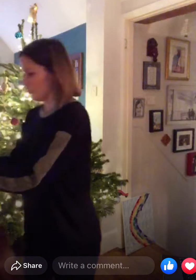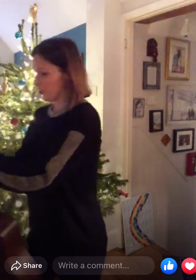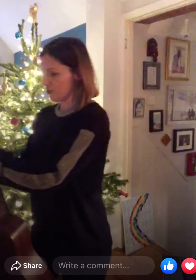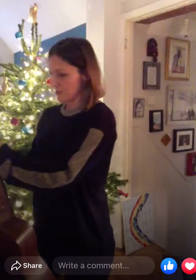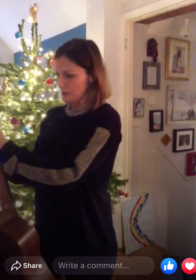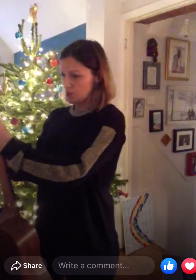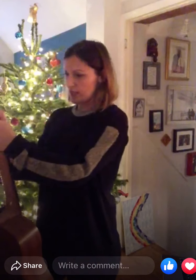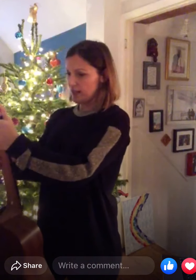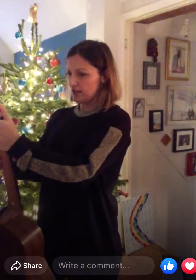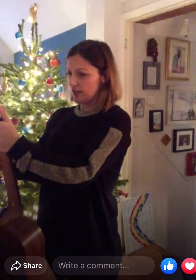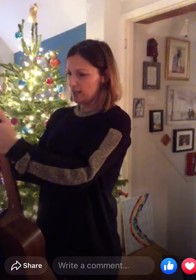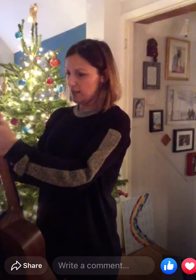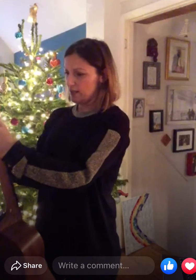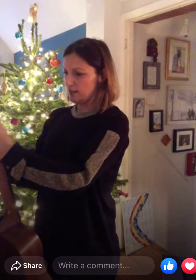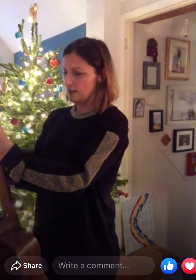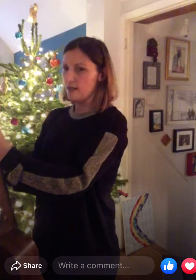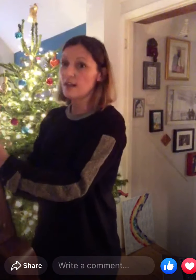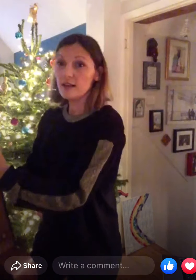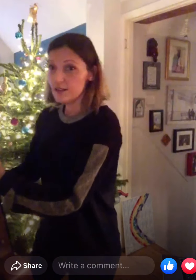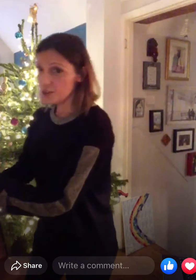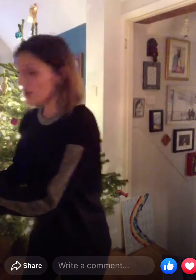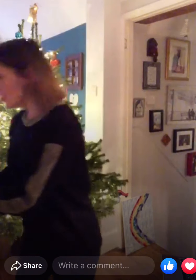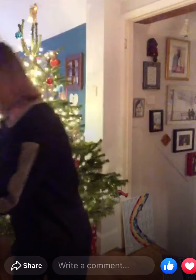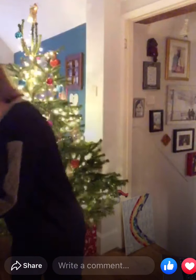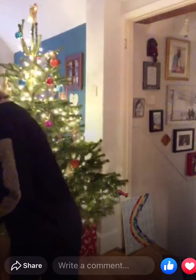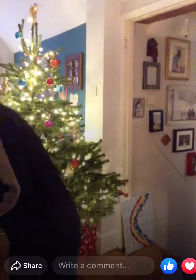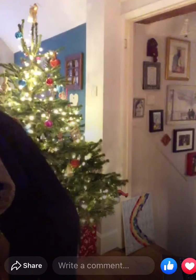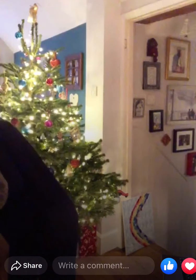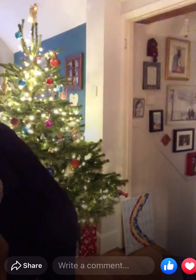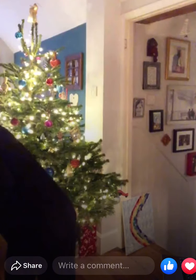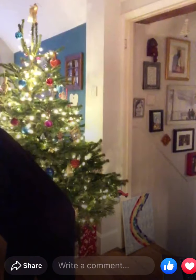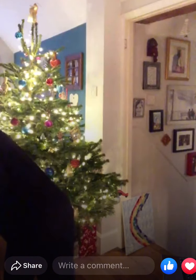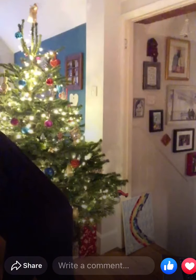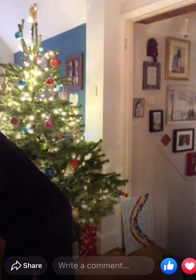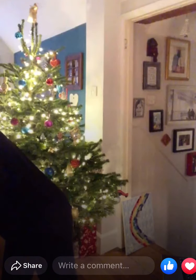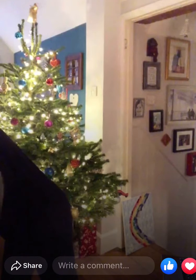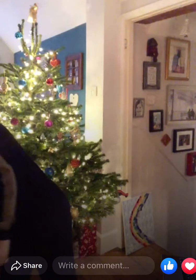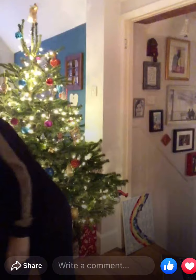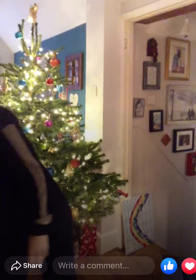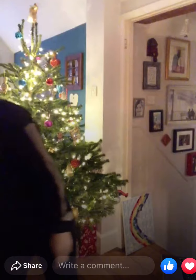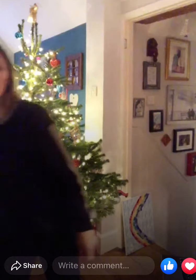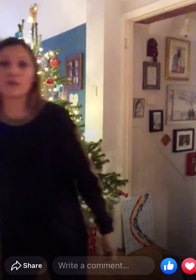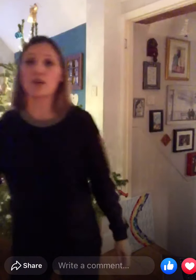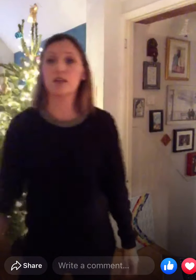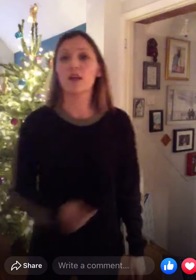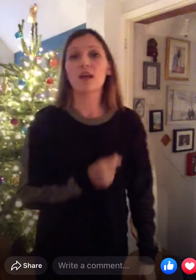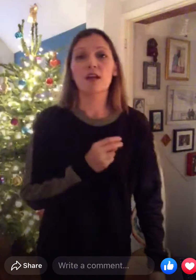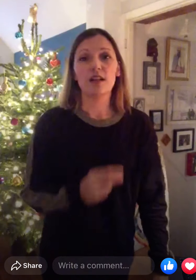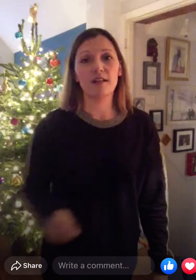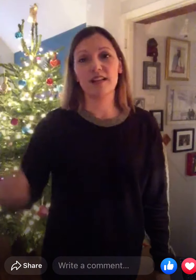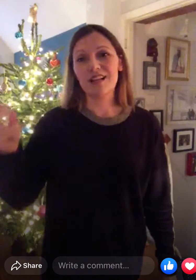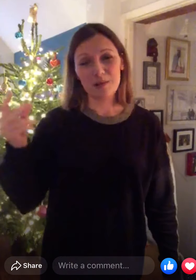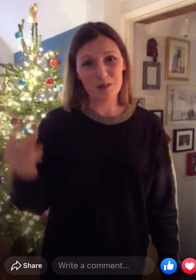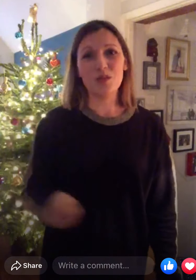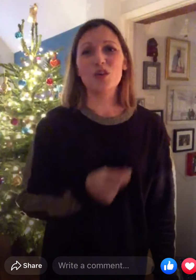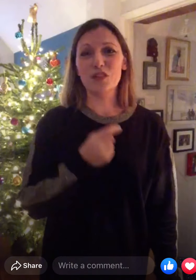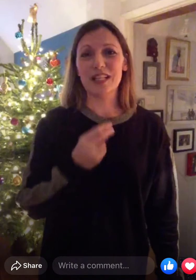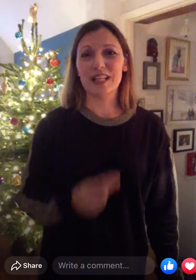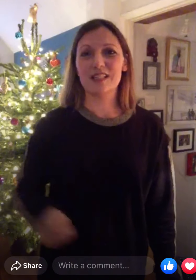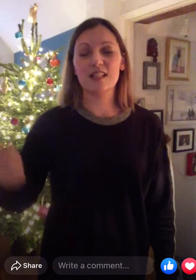good. So let me just get that note again. Joy. So literally we're just going to sing through what we've got lyrically and I'm going to do a lot of clicking tonight.